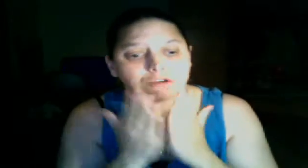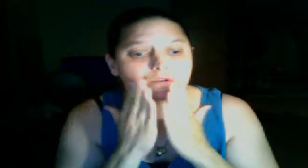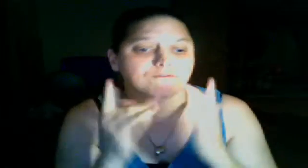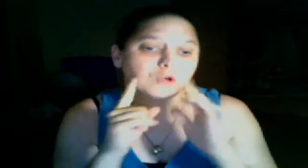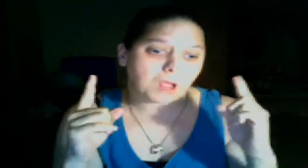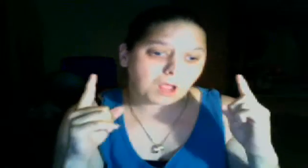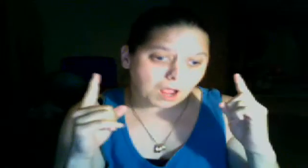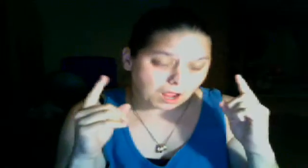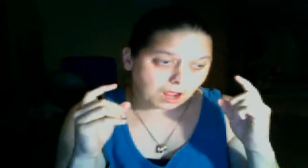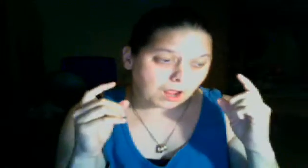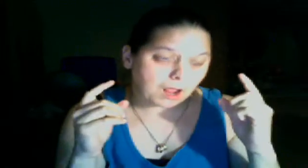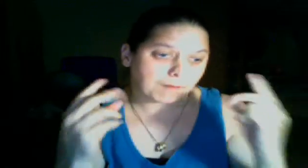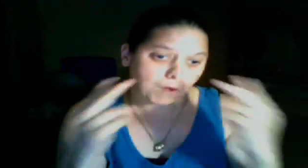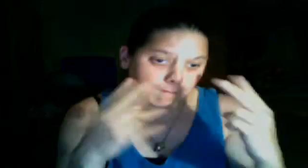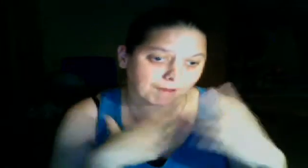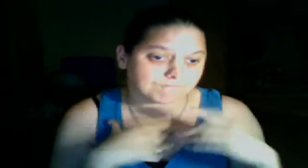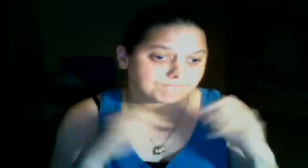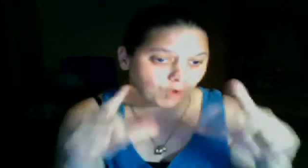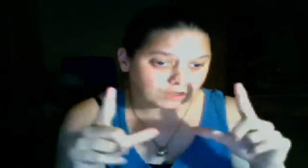dog. Yeah, I get that a lot.